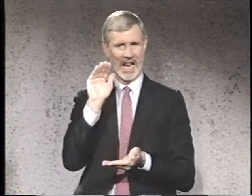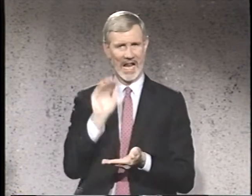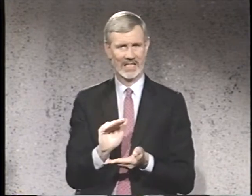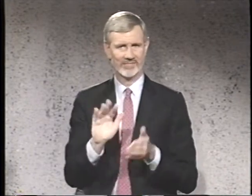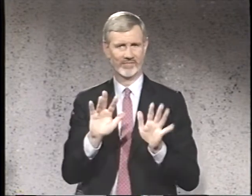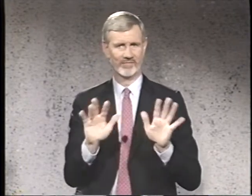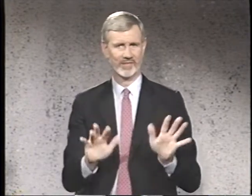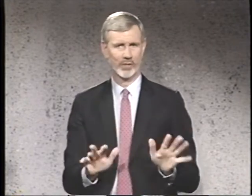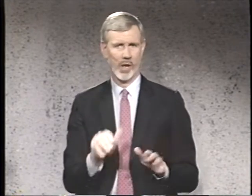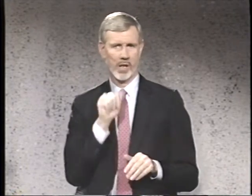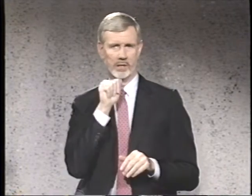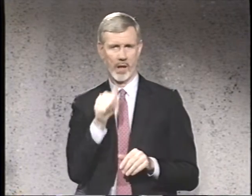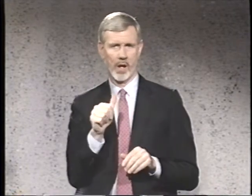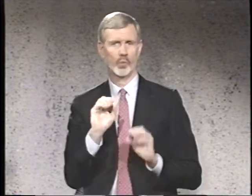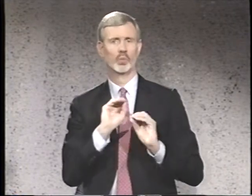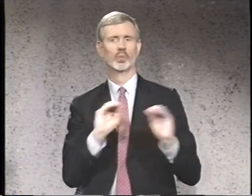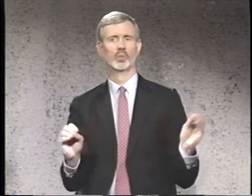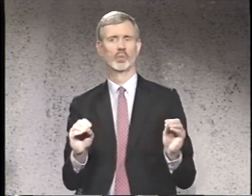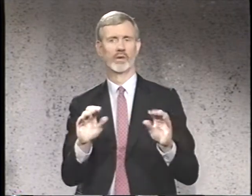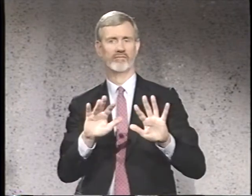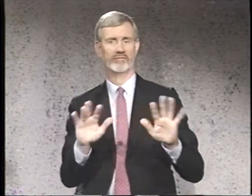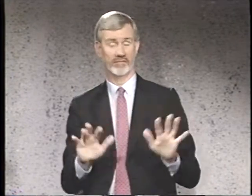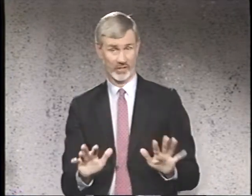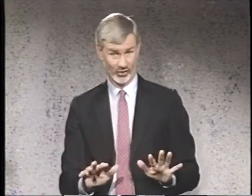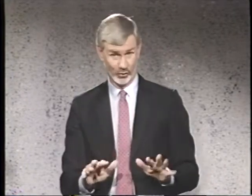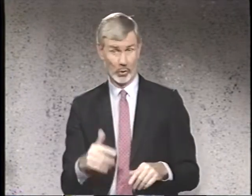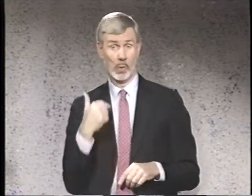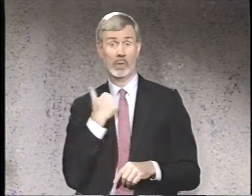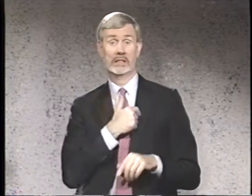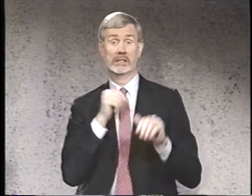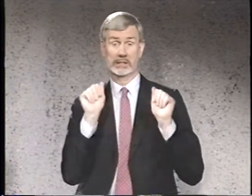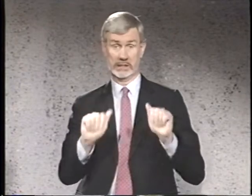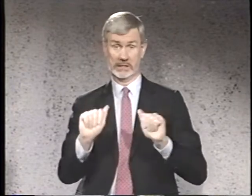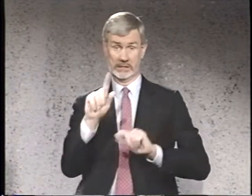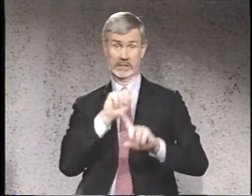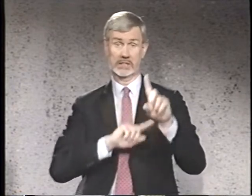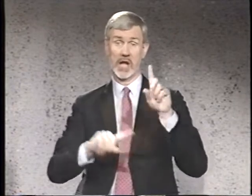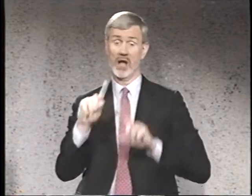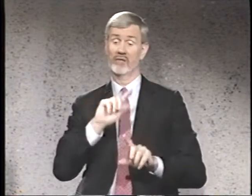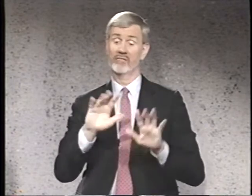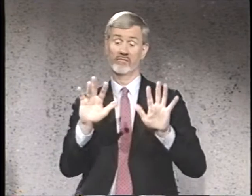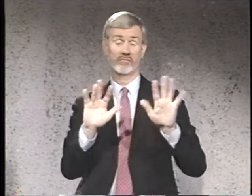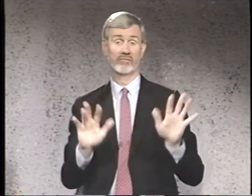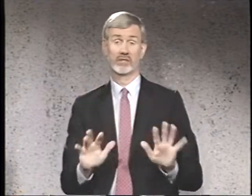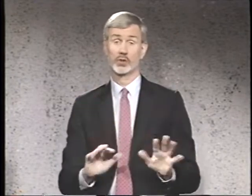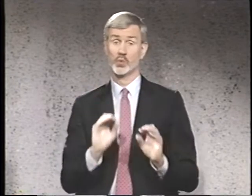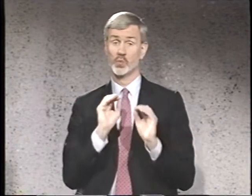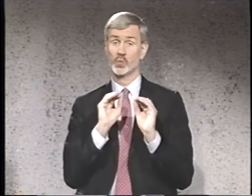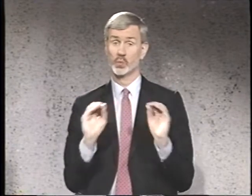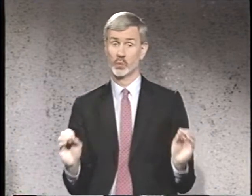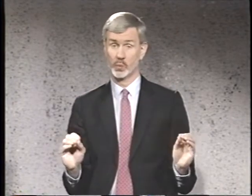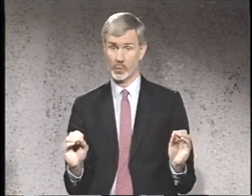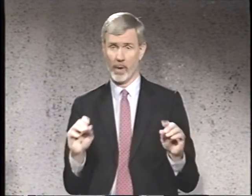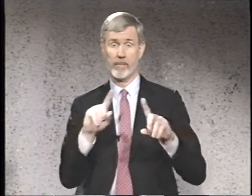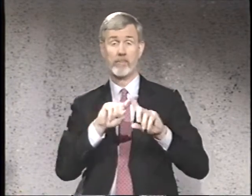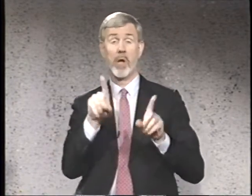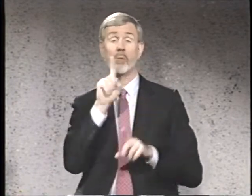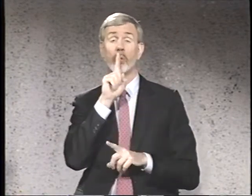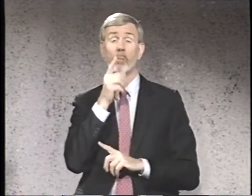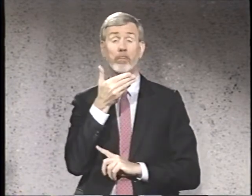means less fear, not no fear. We could sign it fear none, but it's